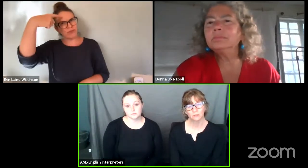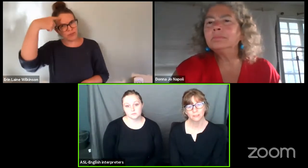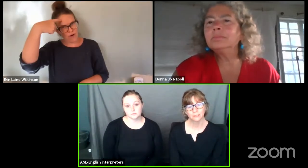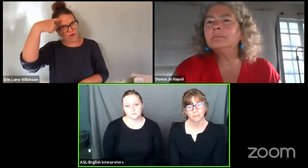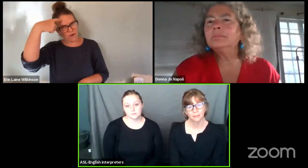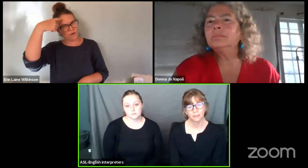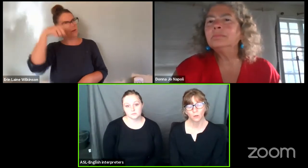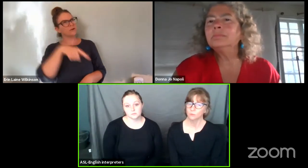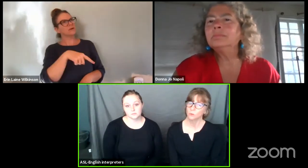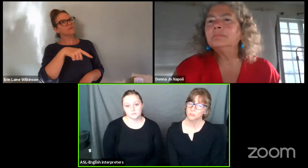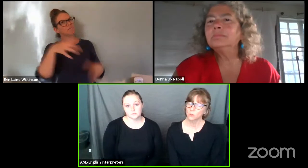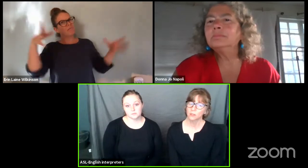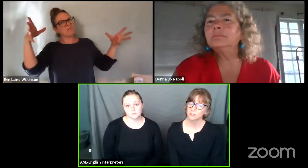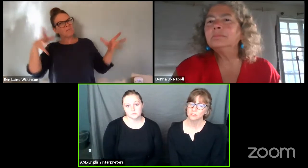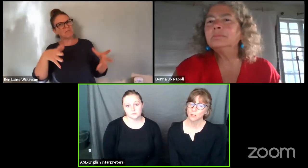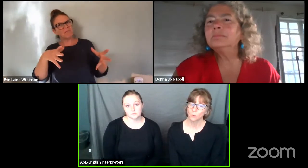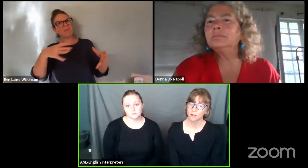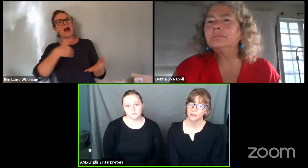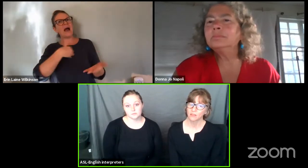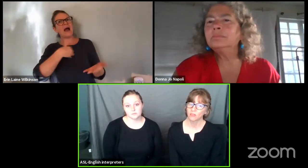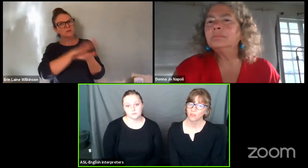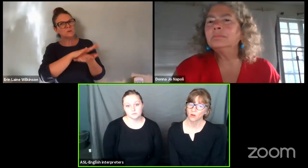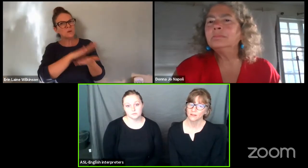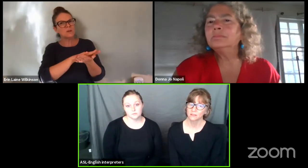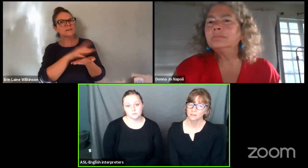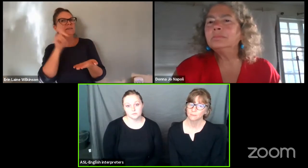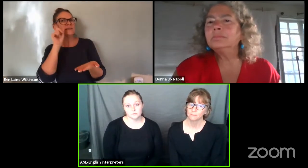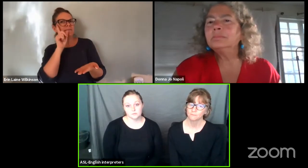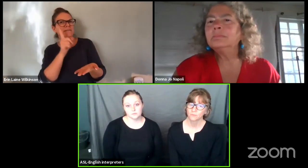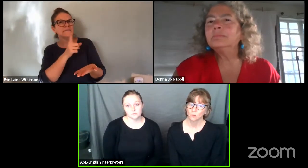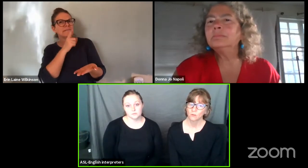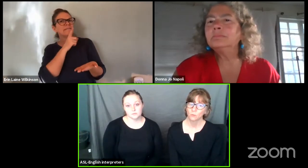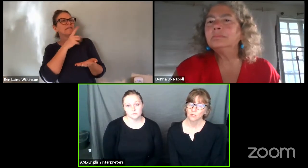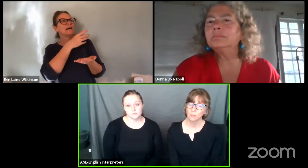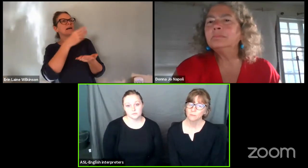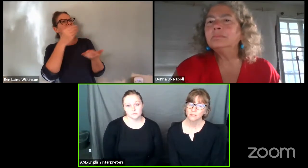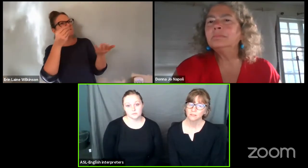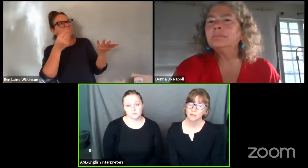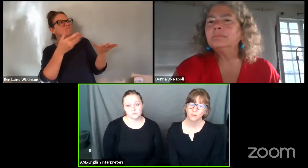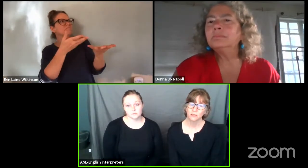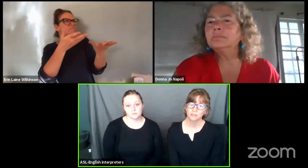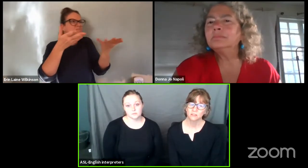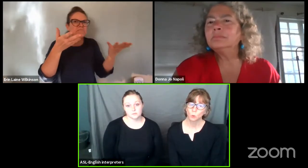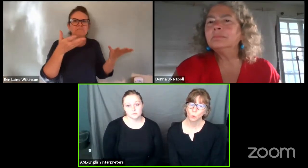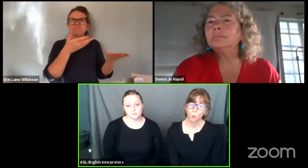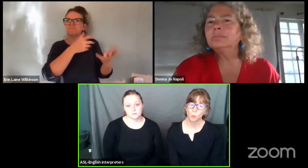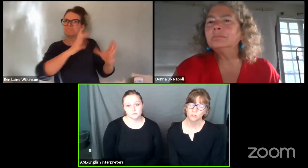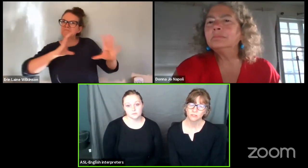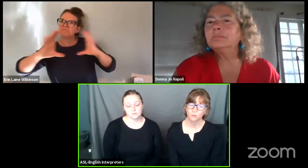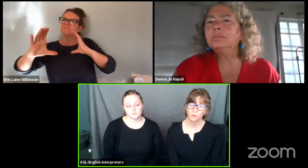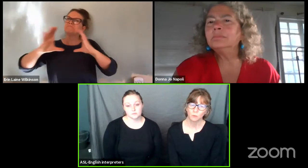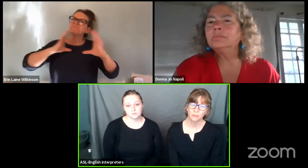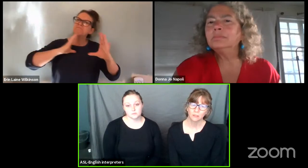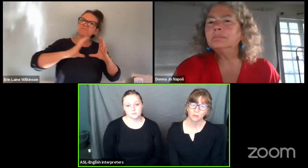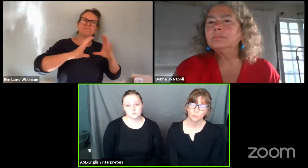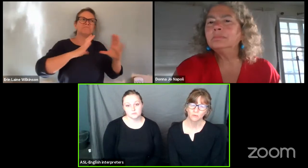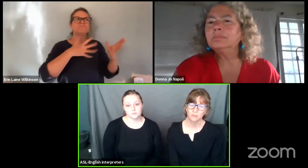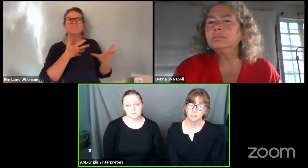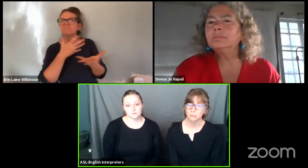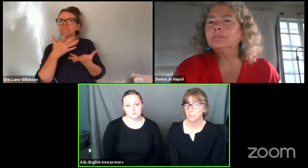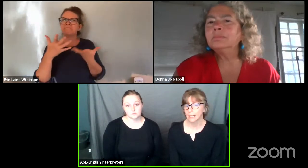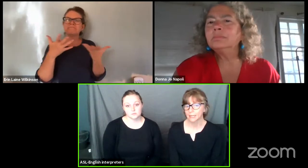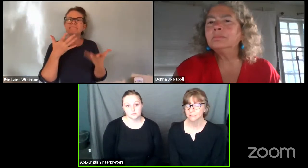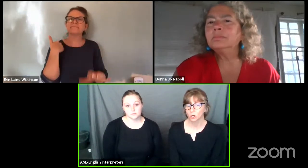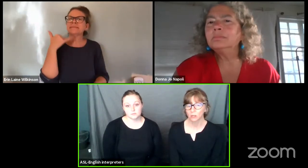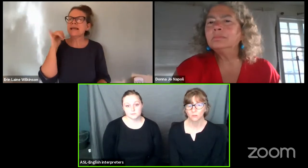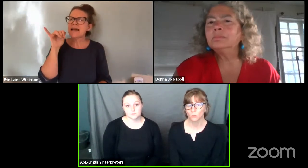them, I realized, okay, what's going on here is not what I thought. We're coming together at this school. There's deaf people here coming for